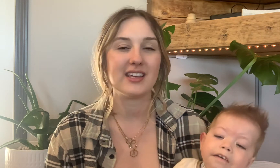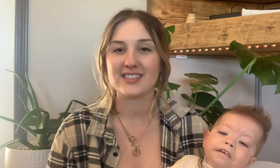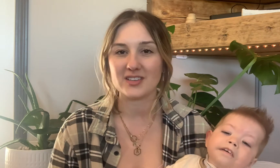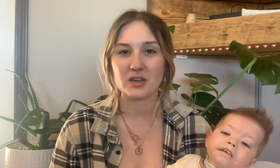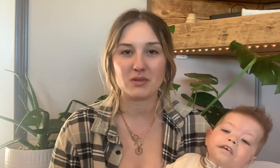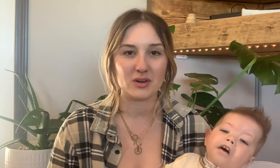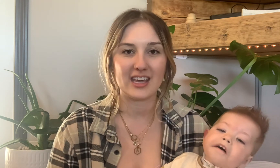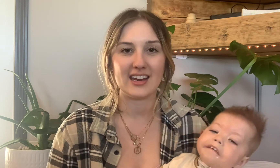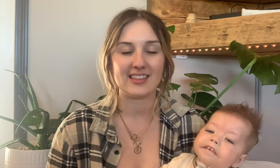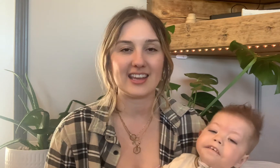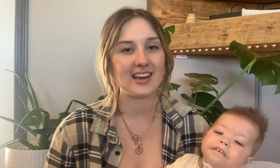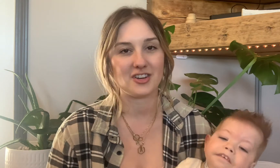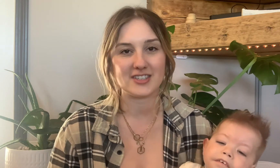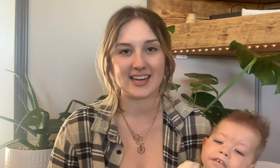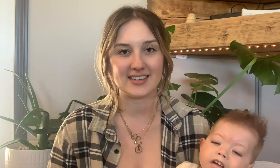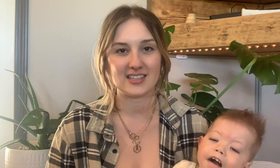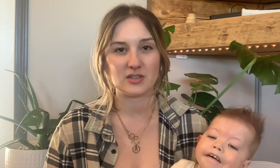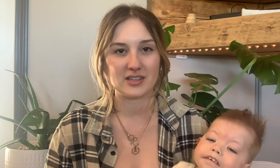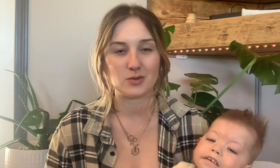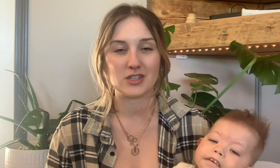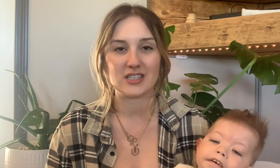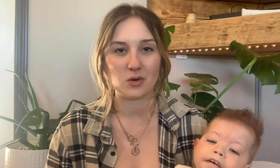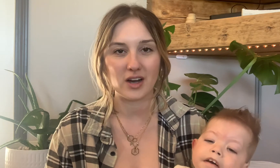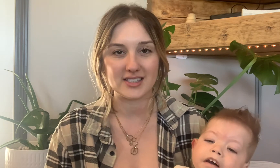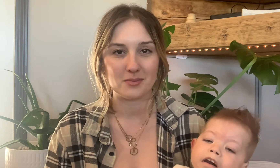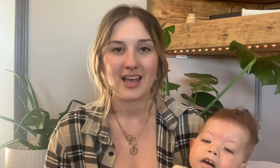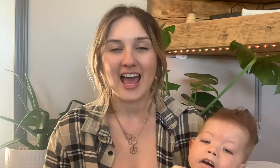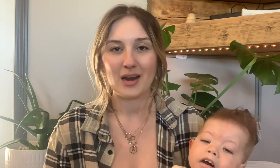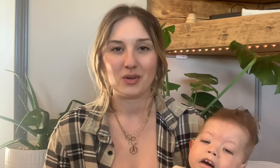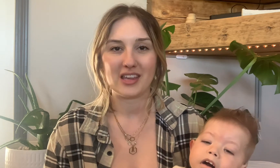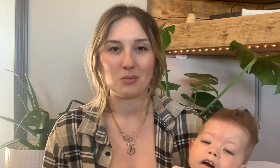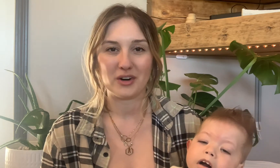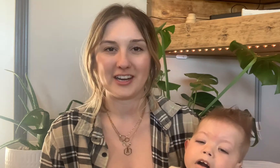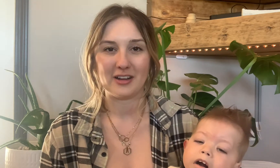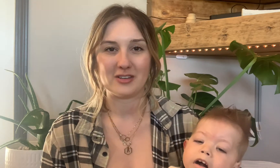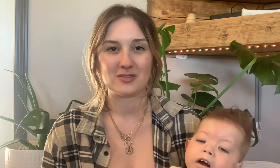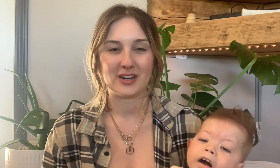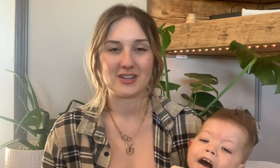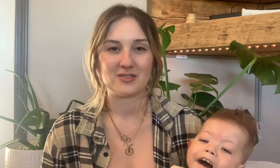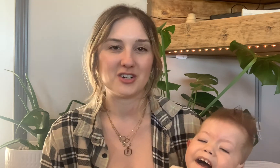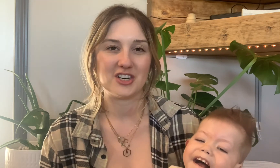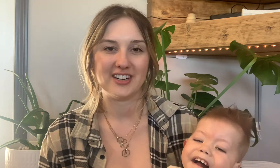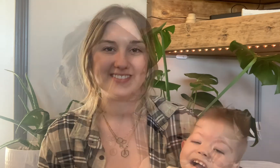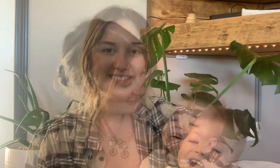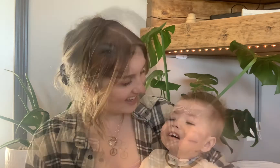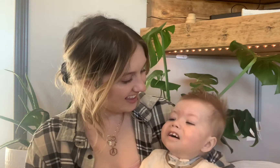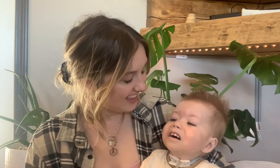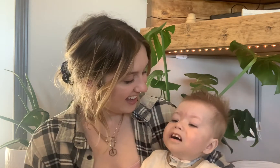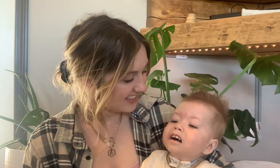still communicating that he understands it to us, which is so awesome. And we'll keep working on those fingers for sure. See, thanks,